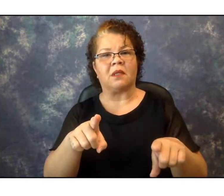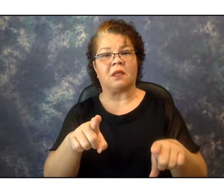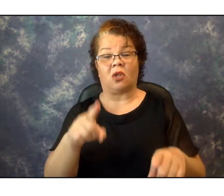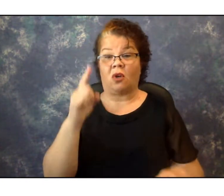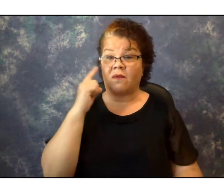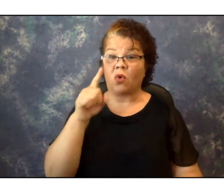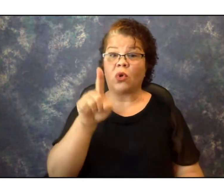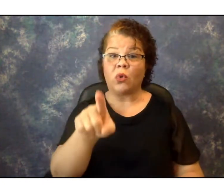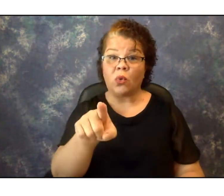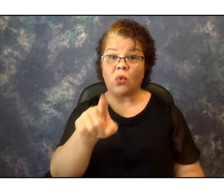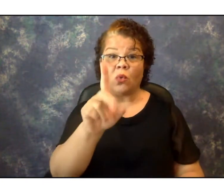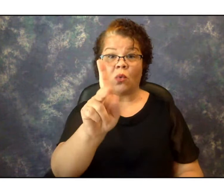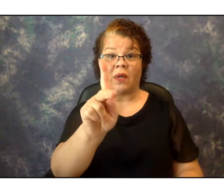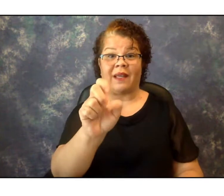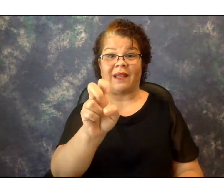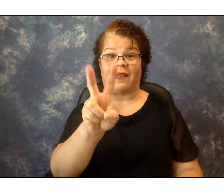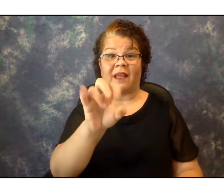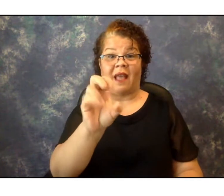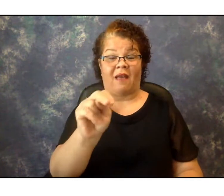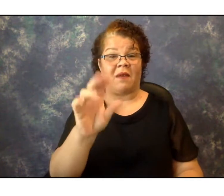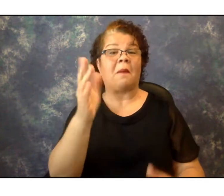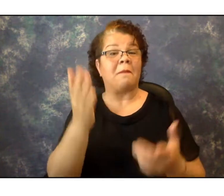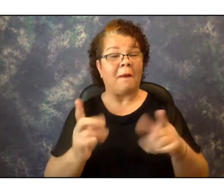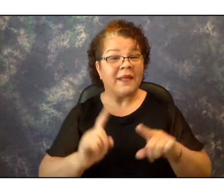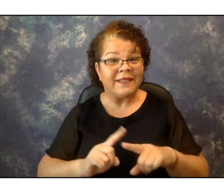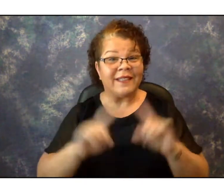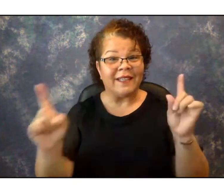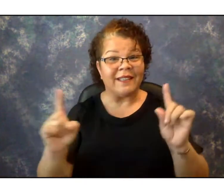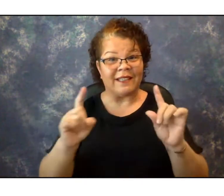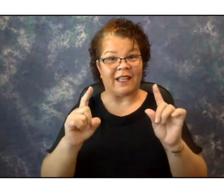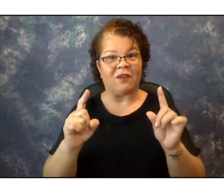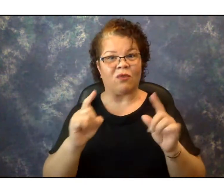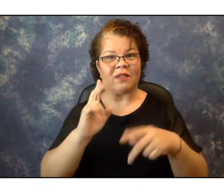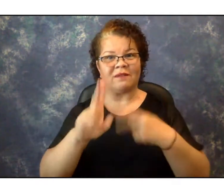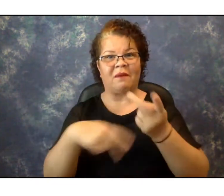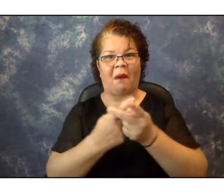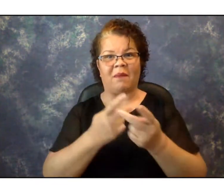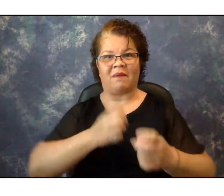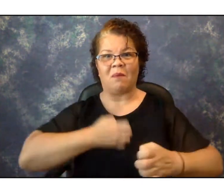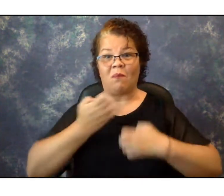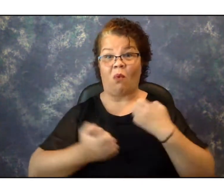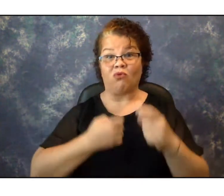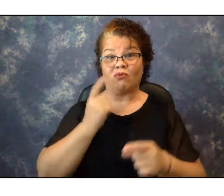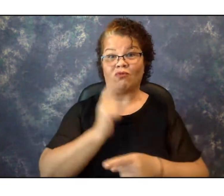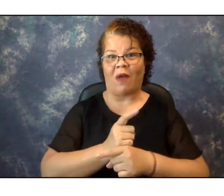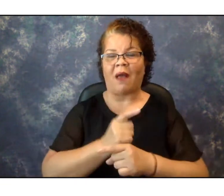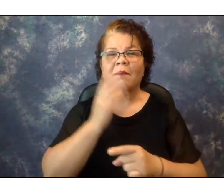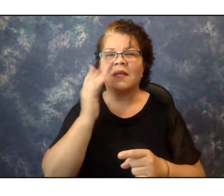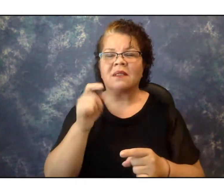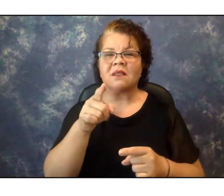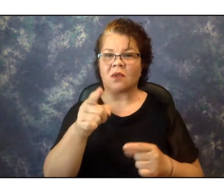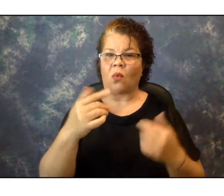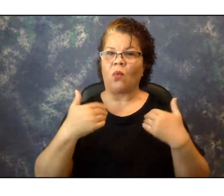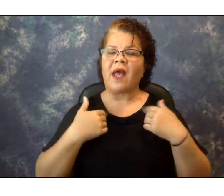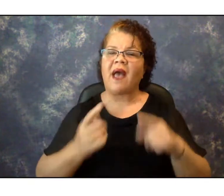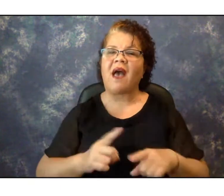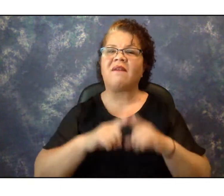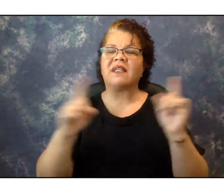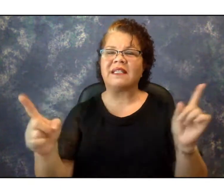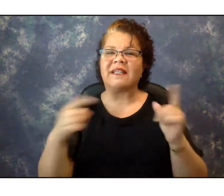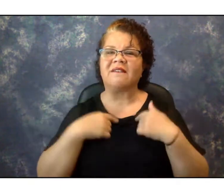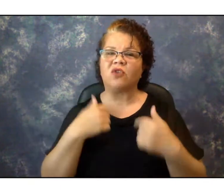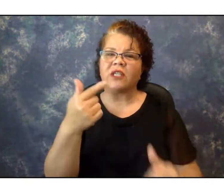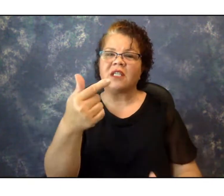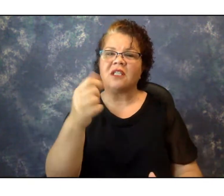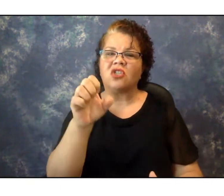whole different range of set of emotions, right? And I think it's important to remember just because we have different gendered experiences,